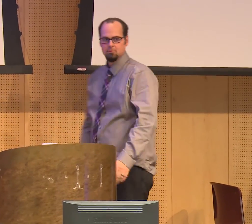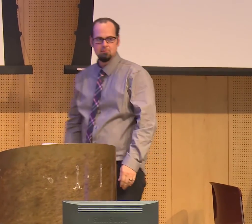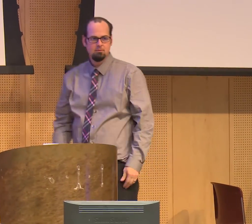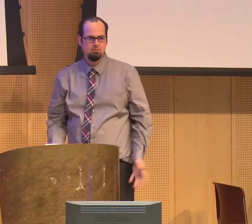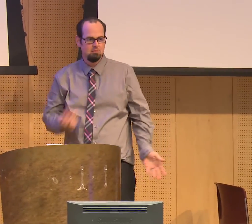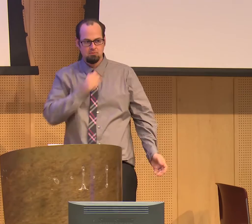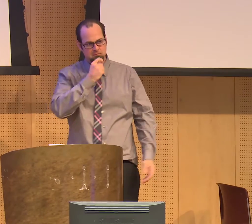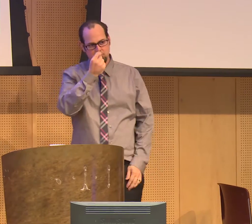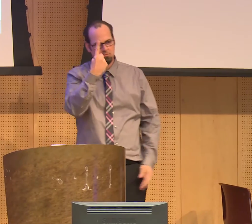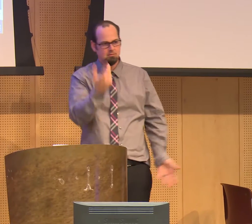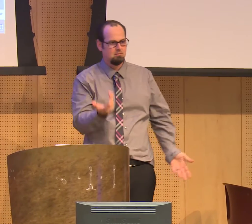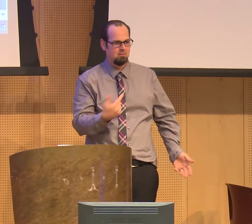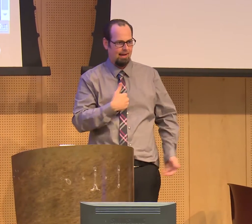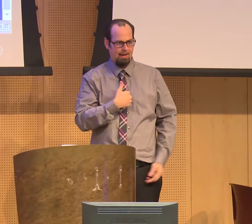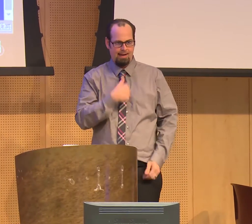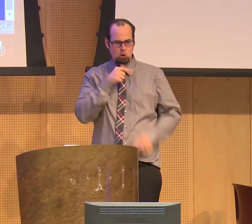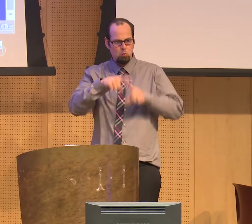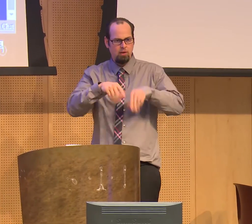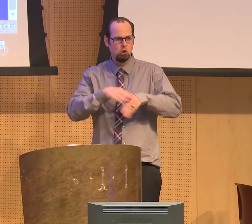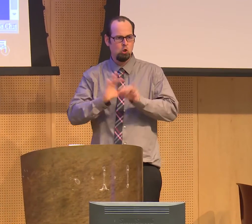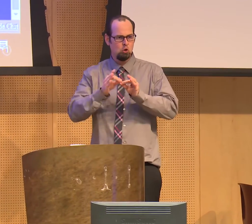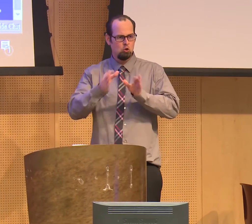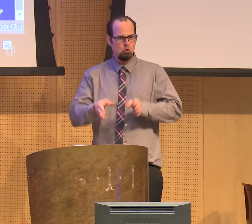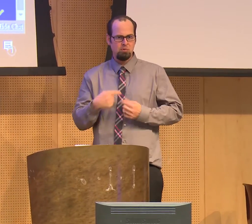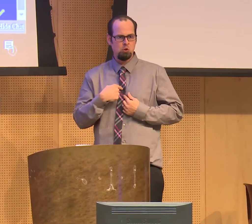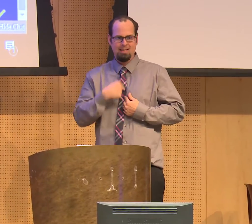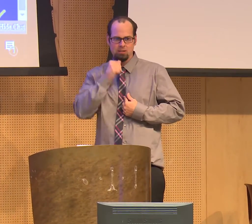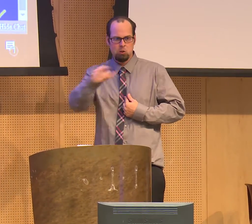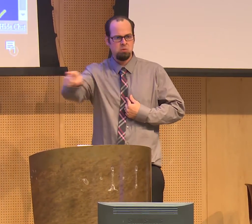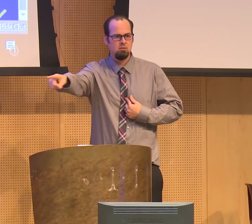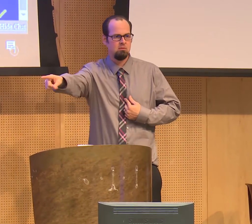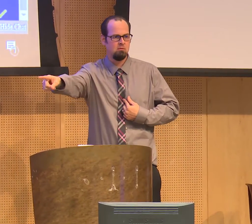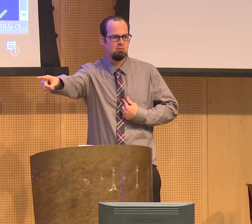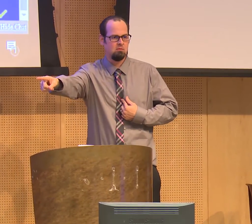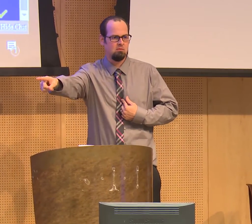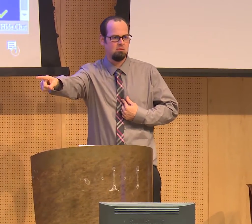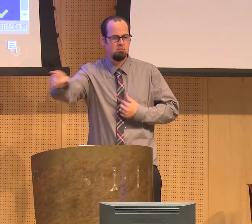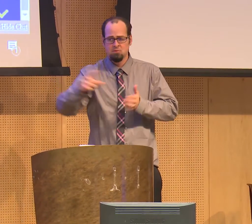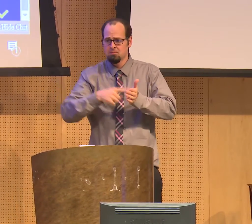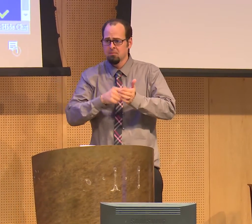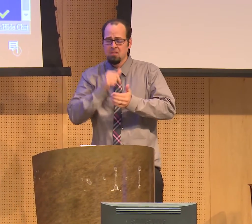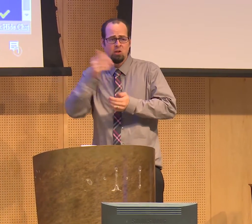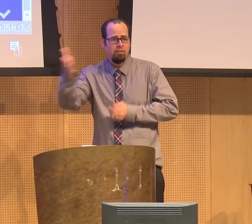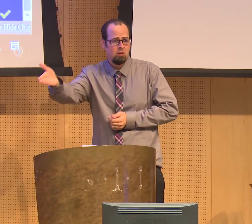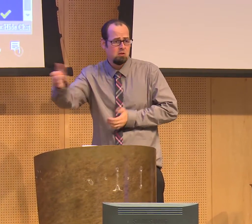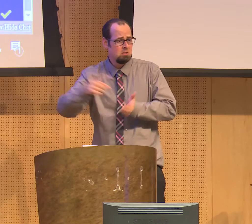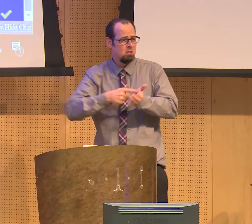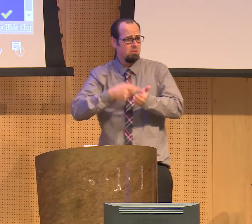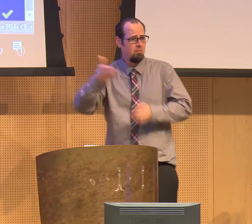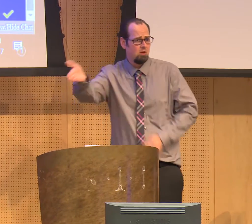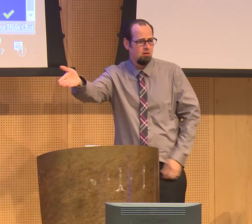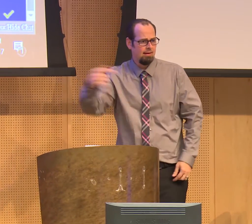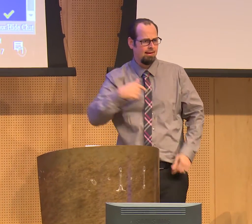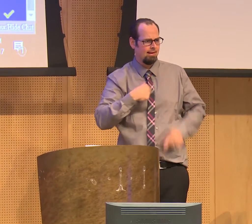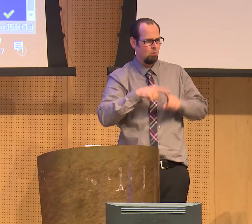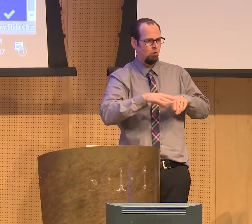writing. I couldn't depend on the interpreters. They would sit over there